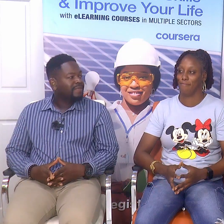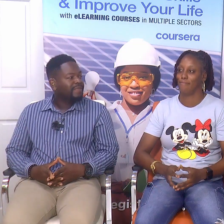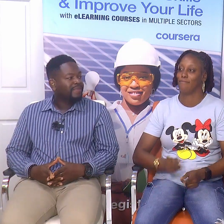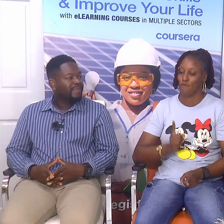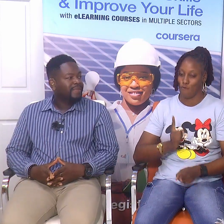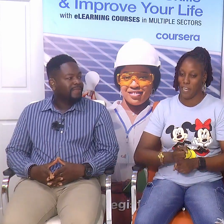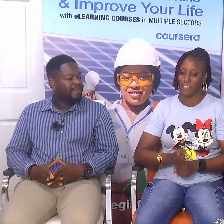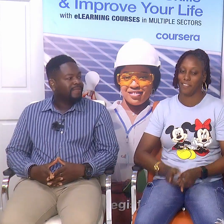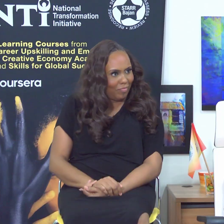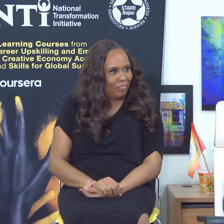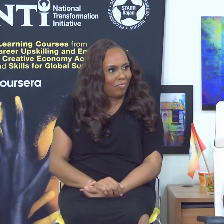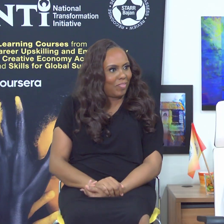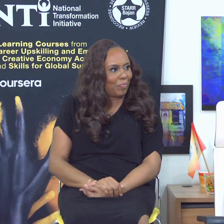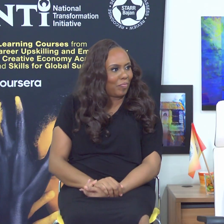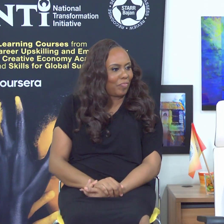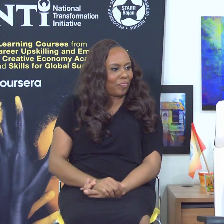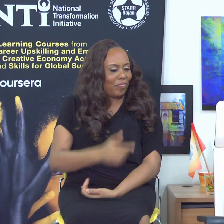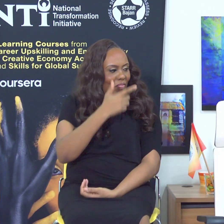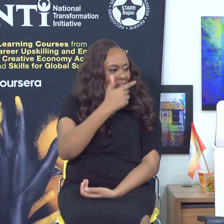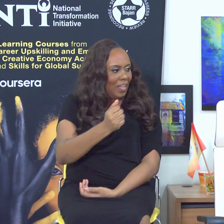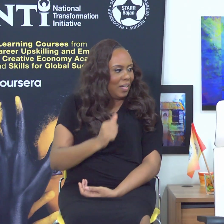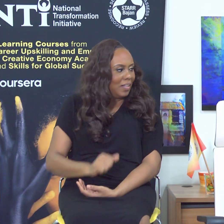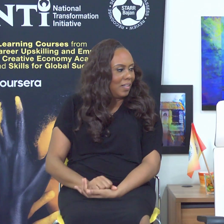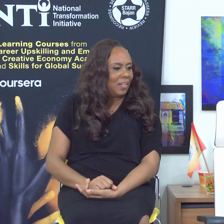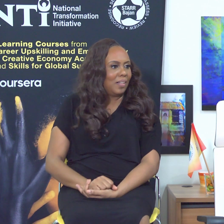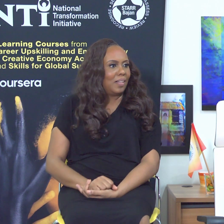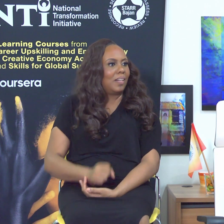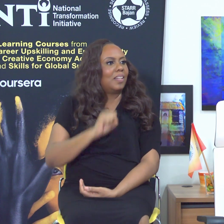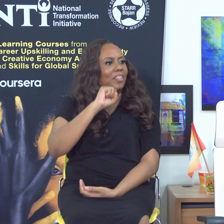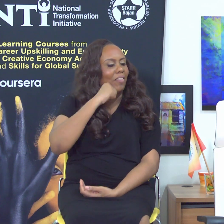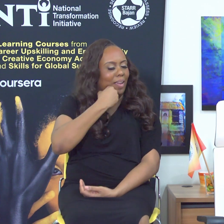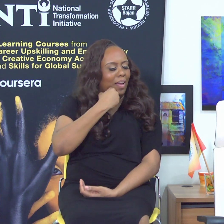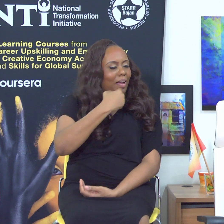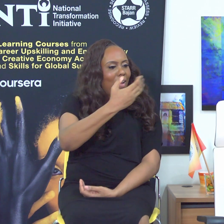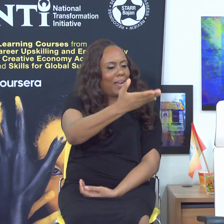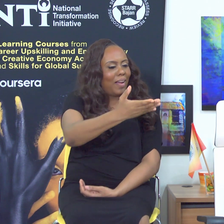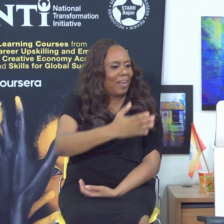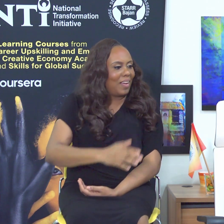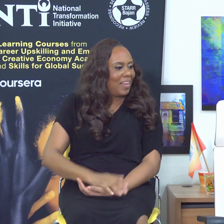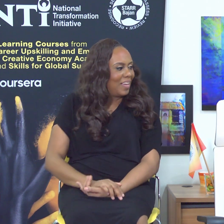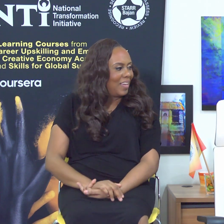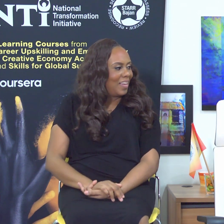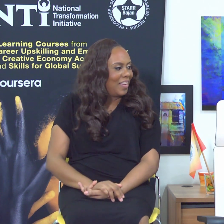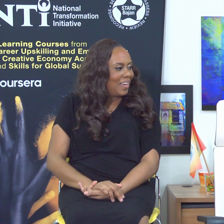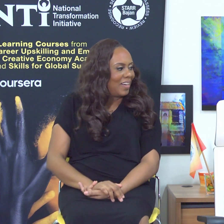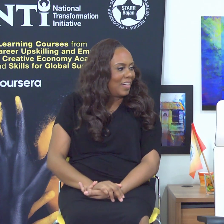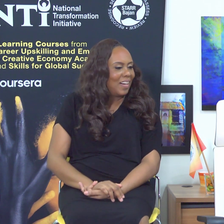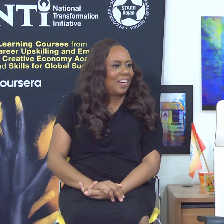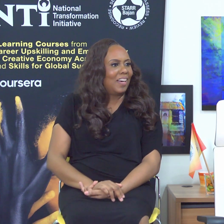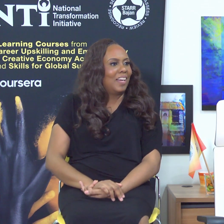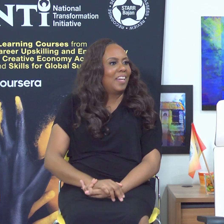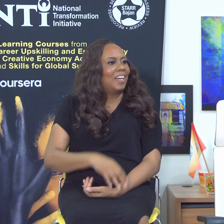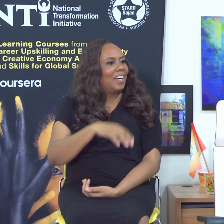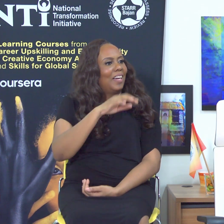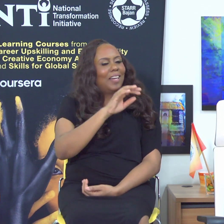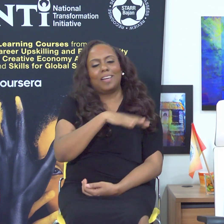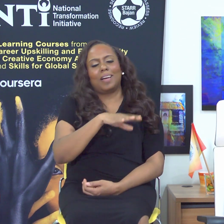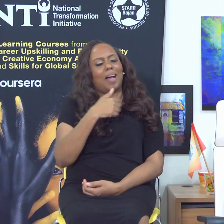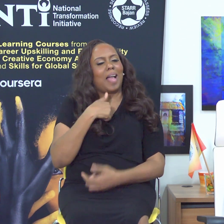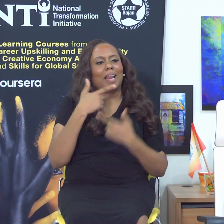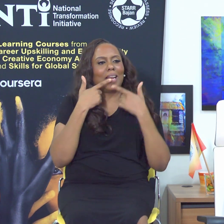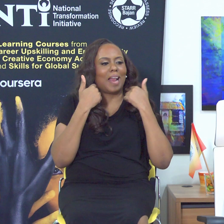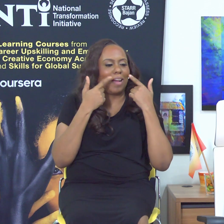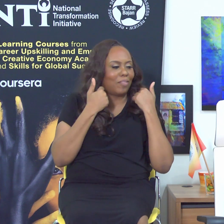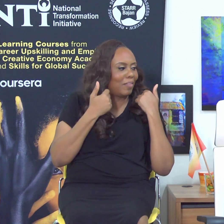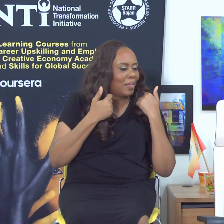Right. Very interesting. Soraya, I just want to say as well, I laughed at what you said because